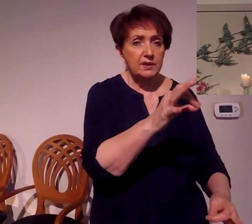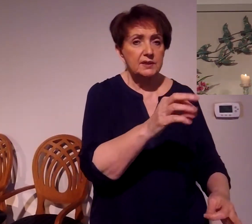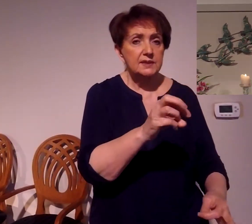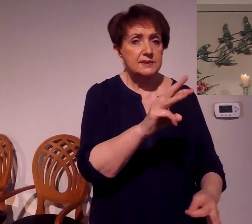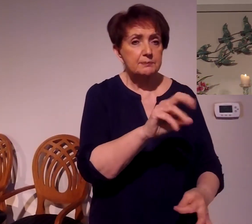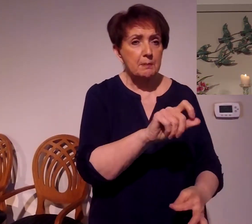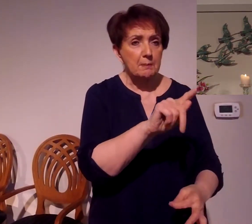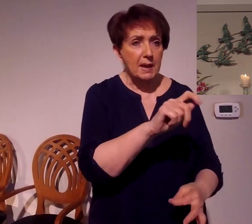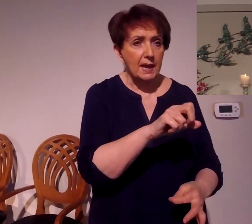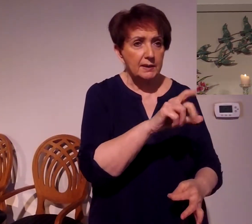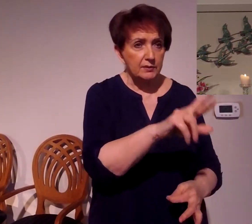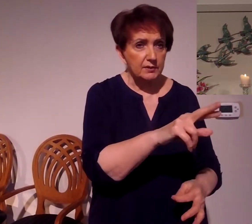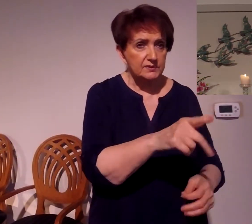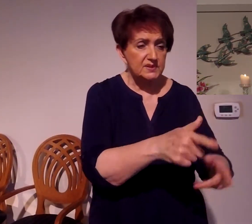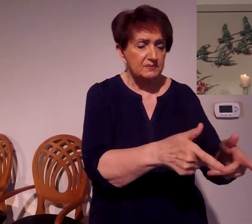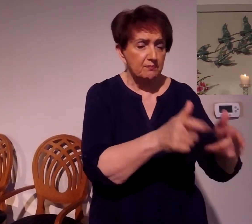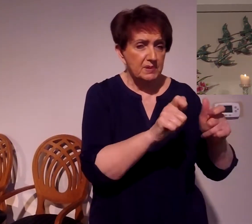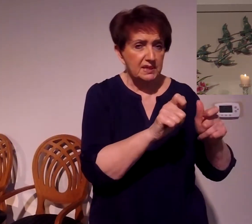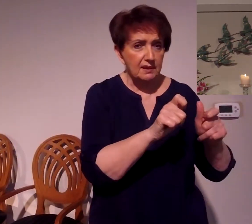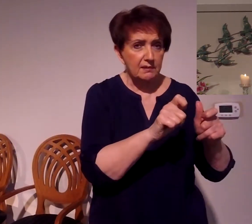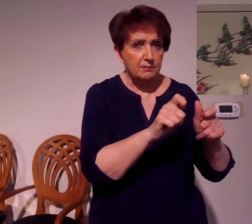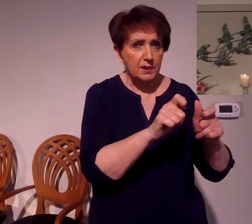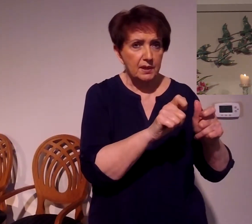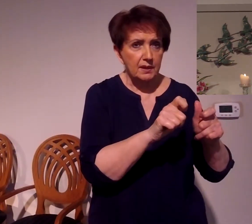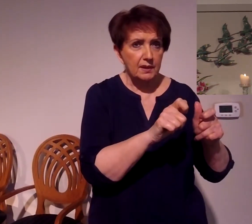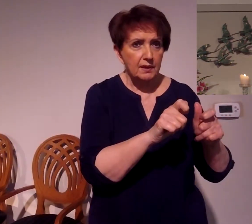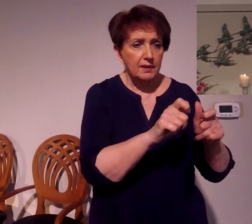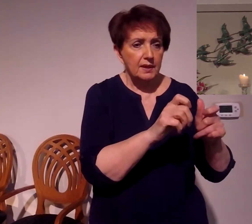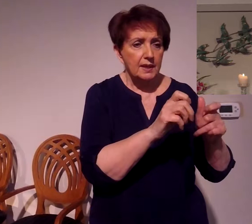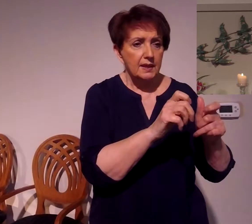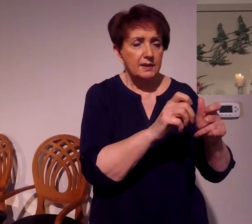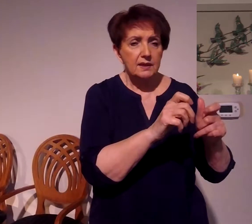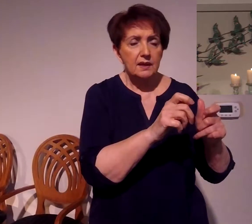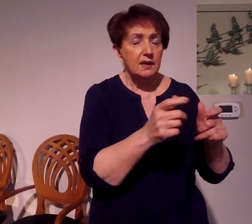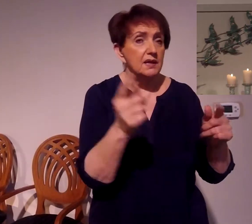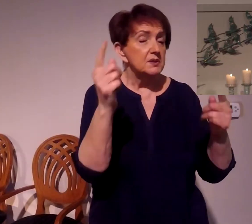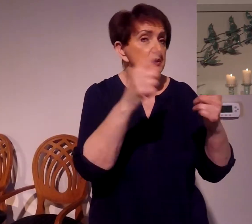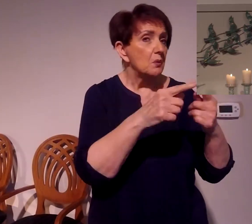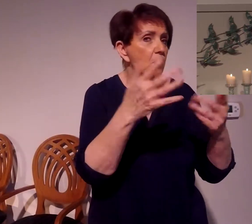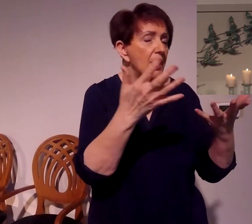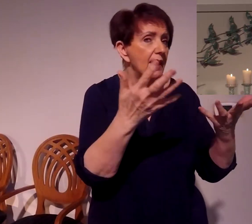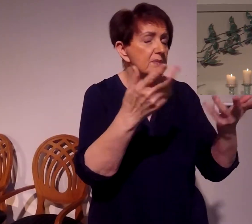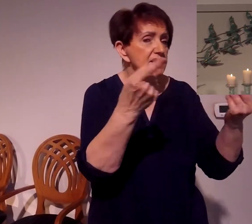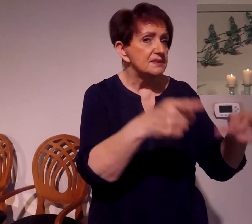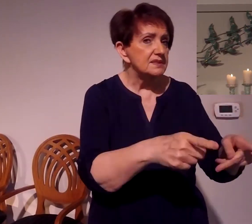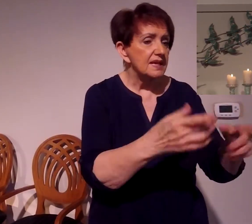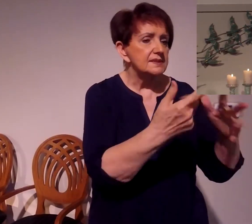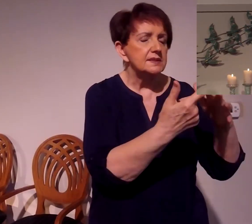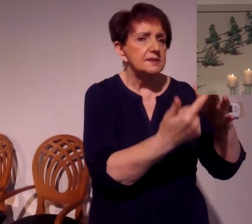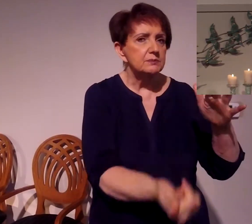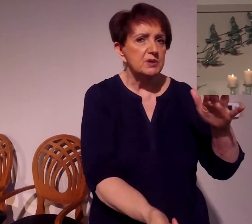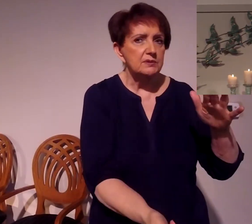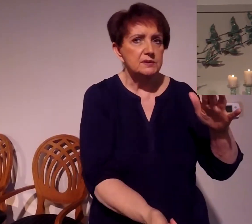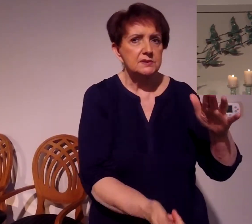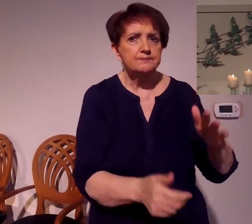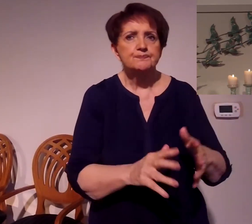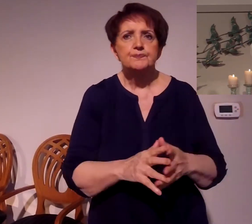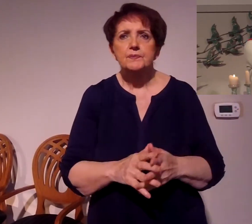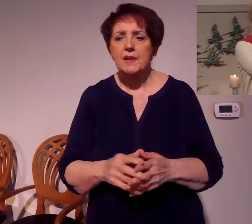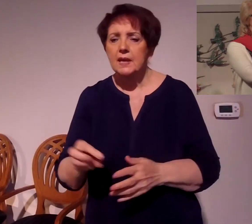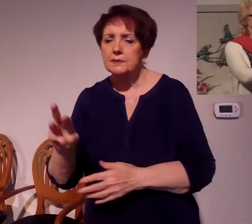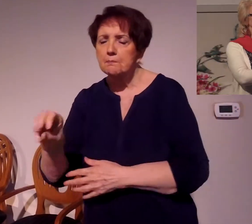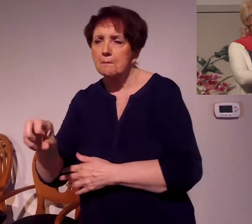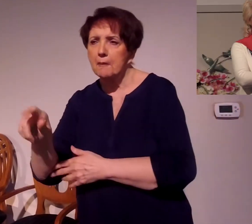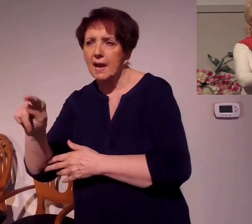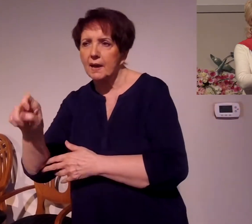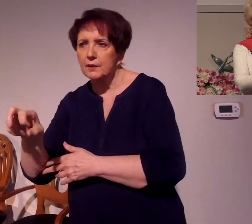up to where you can't see it anymore, and it winks out of existence into the quantum field. And matter is